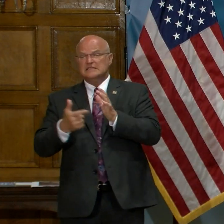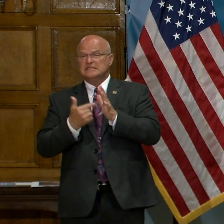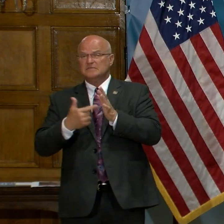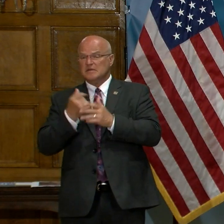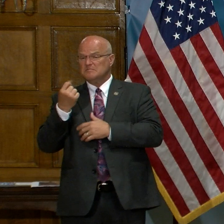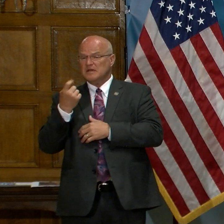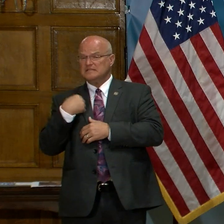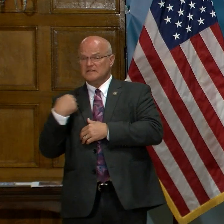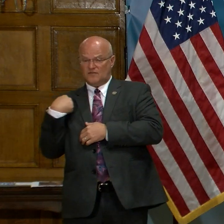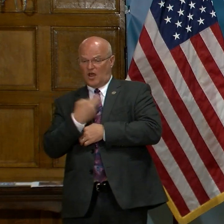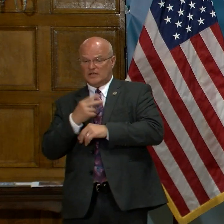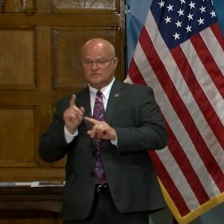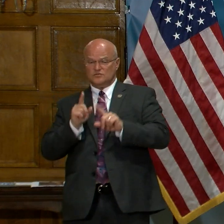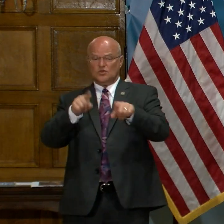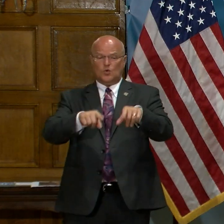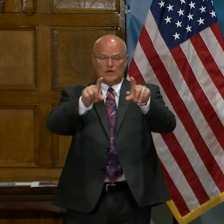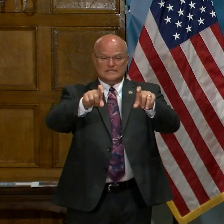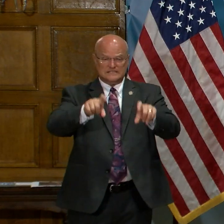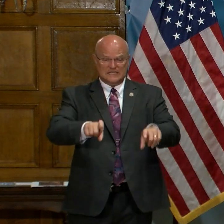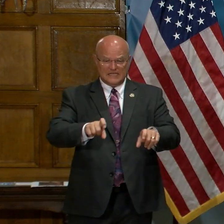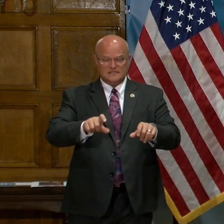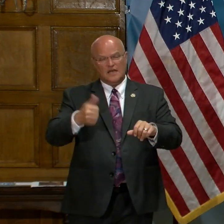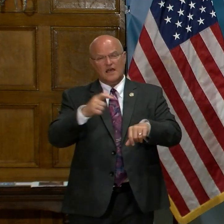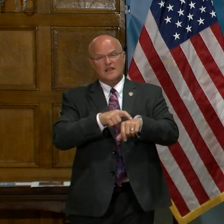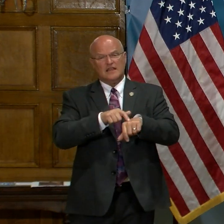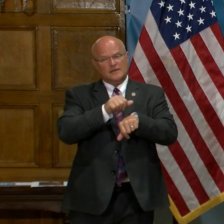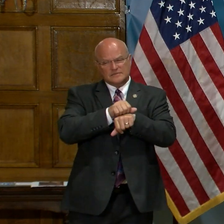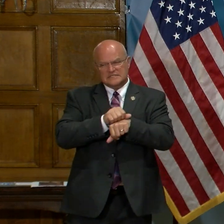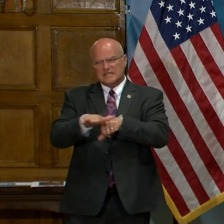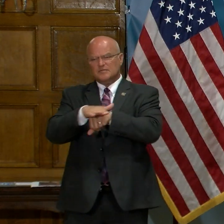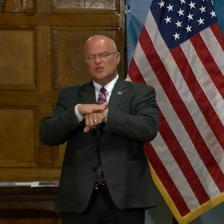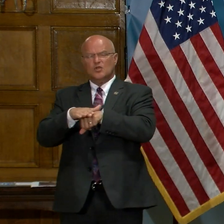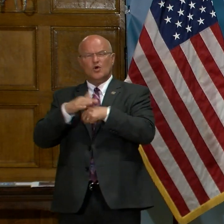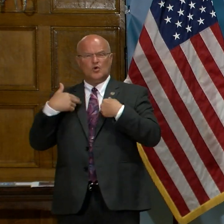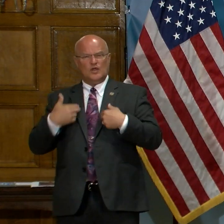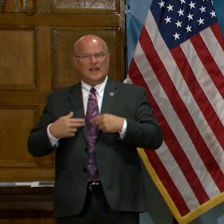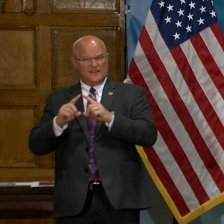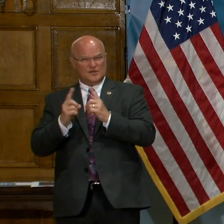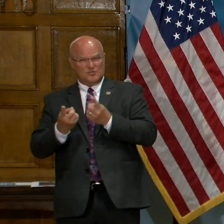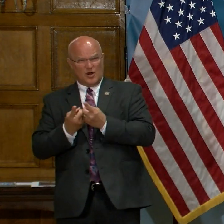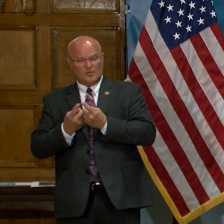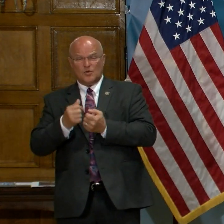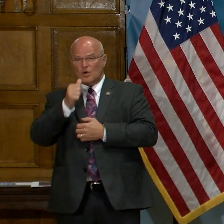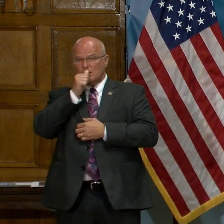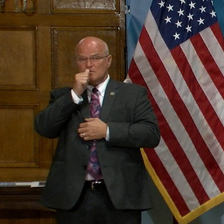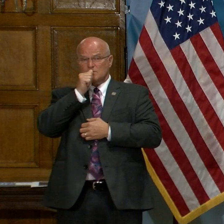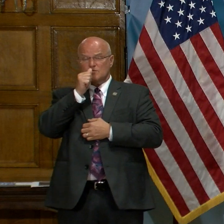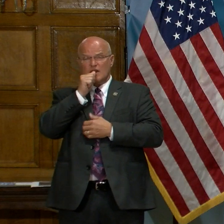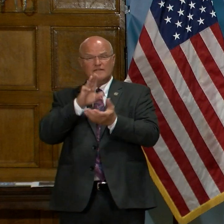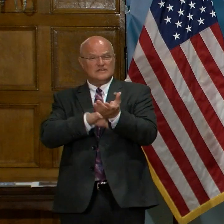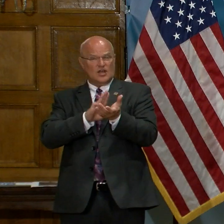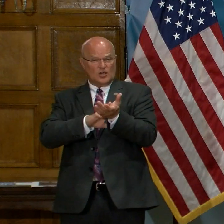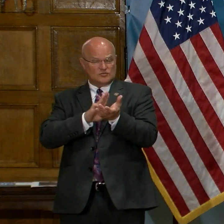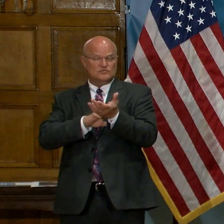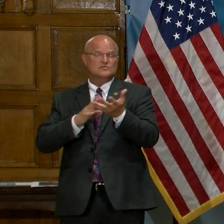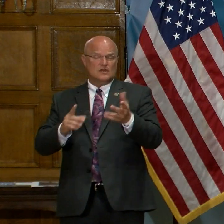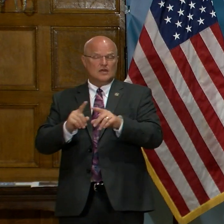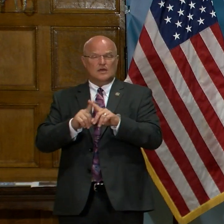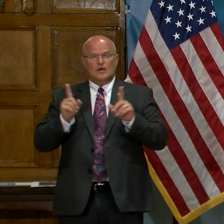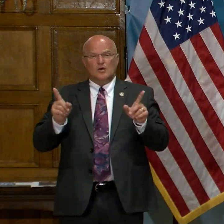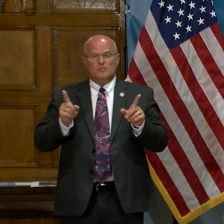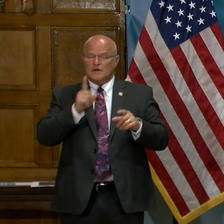on site and do testing there. Others it makes more sense to send them to the local health unit or to their private providers.